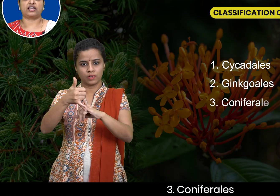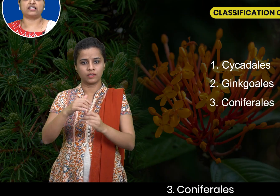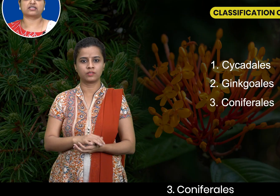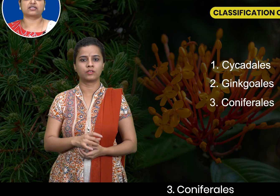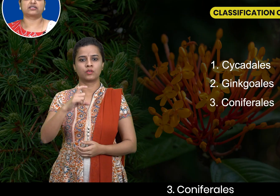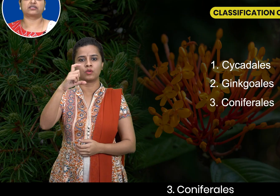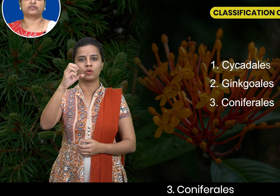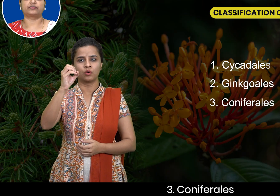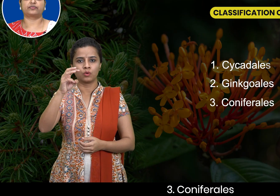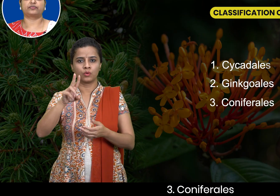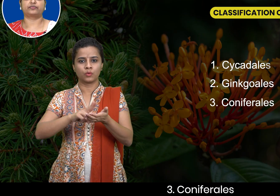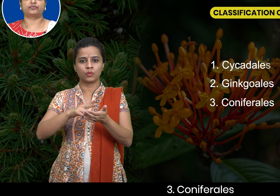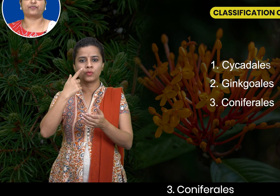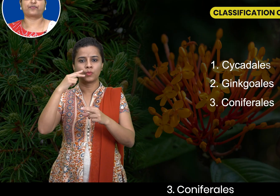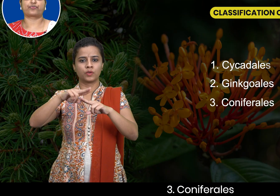coniferales,